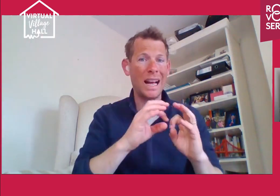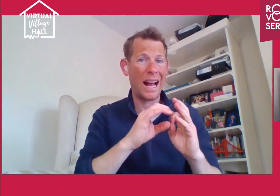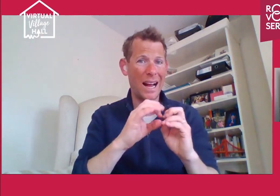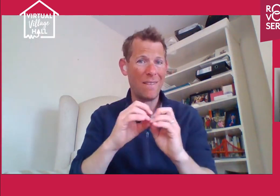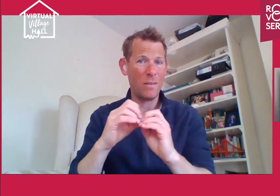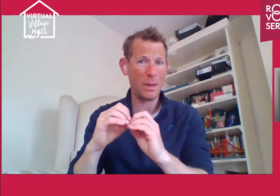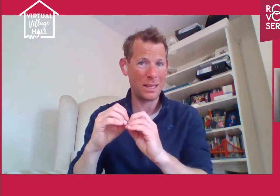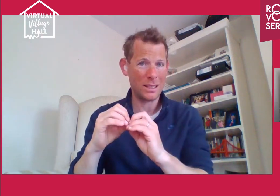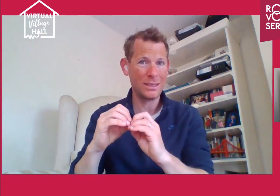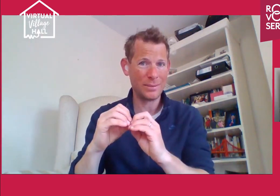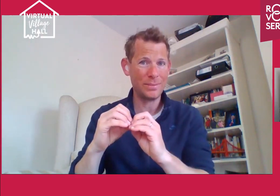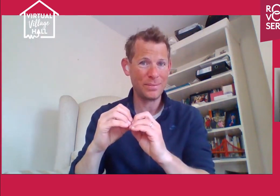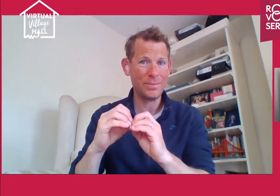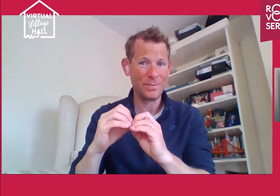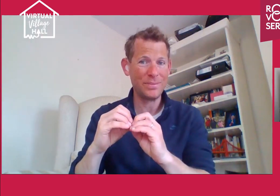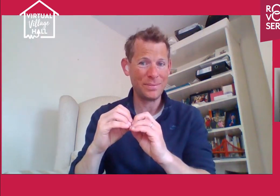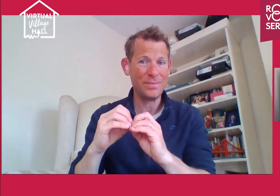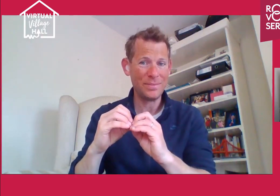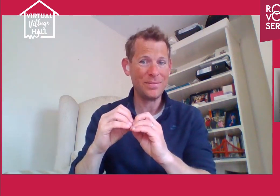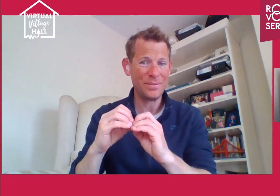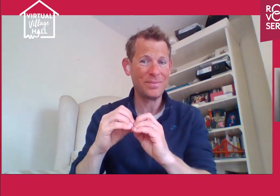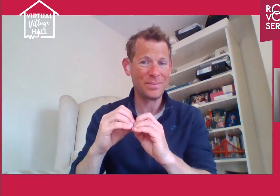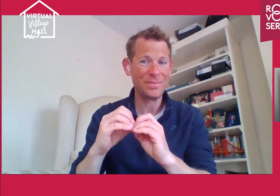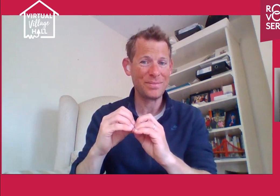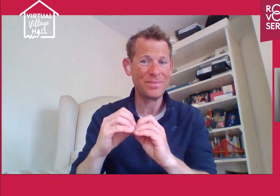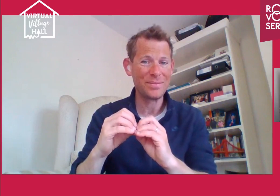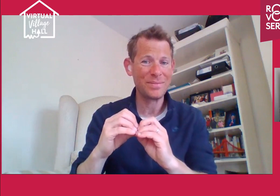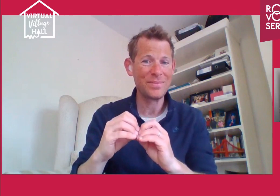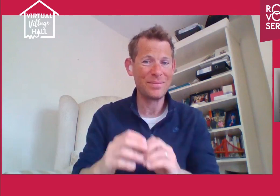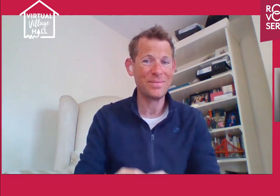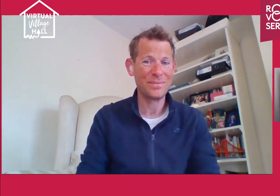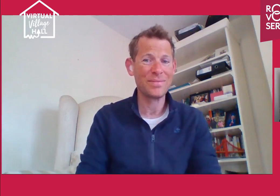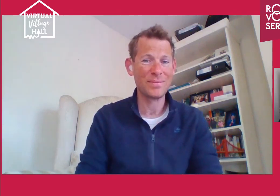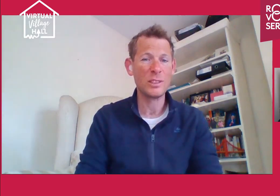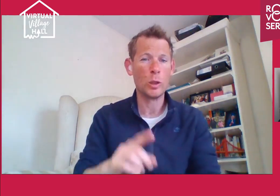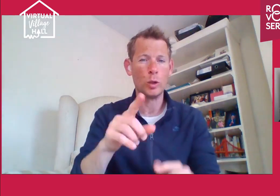again. And I'll be teaching you a bit more finger spelling as well.